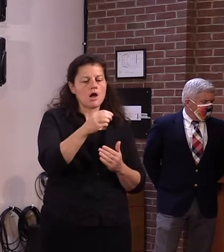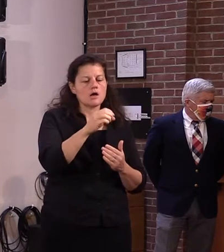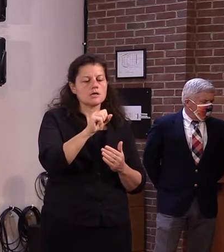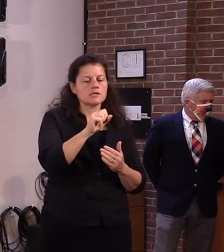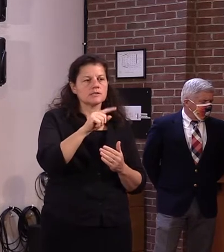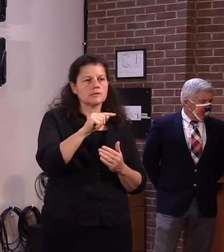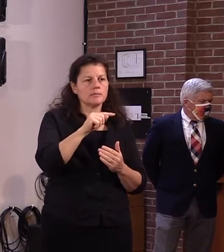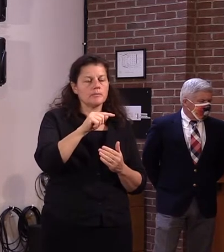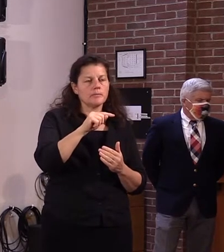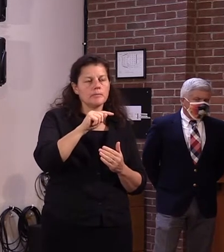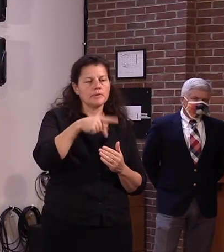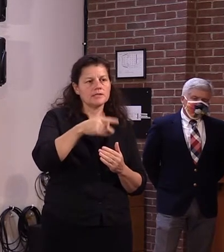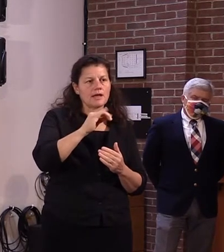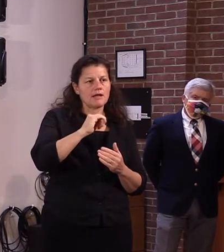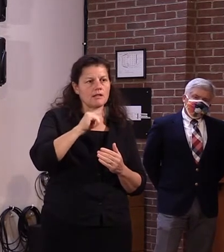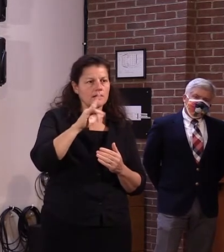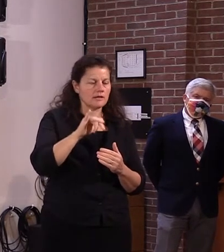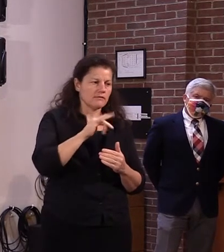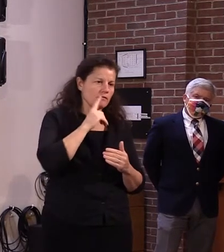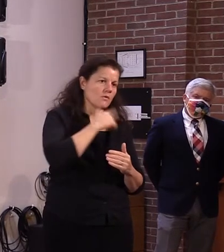sector.